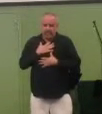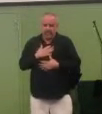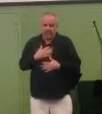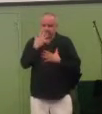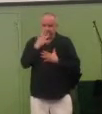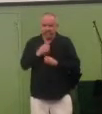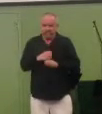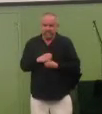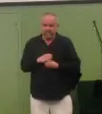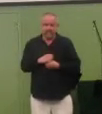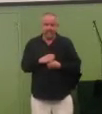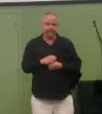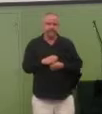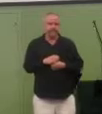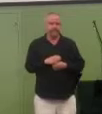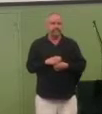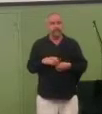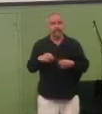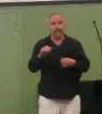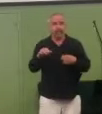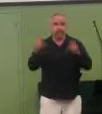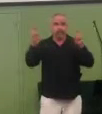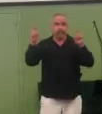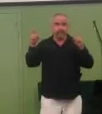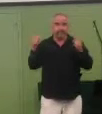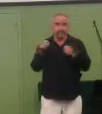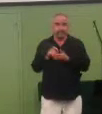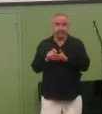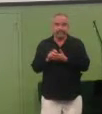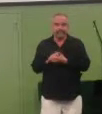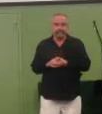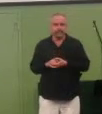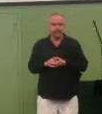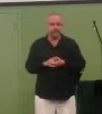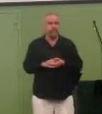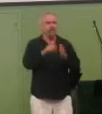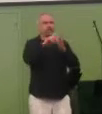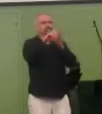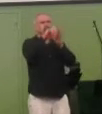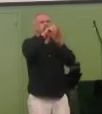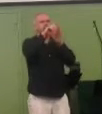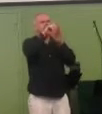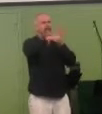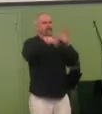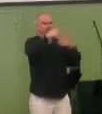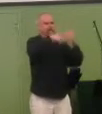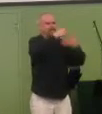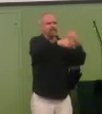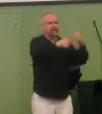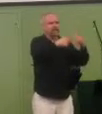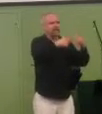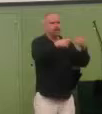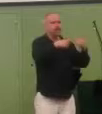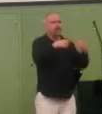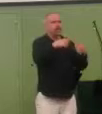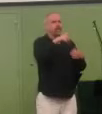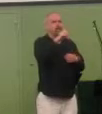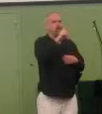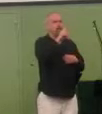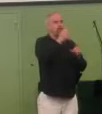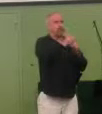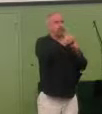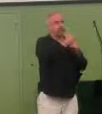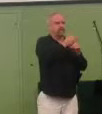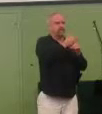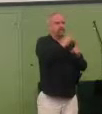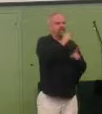quote. Later, after a long struggle to be Sheila and to deny his male self, Lou goes to a